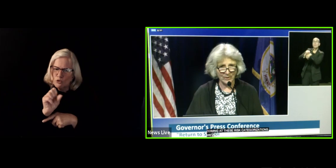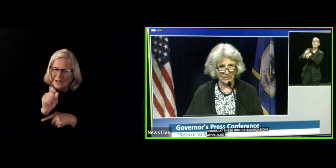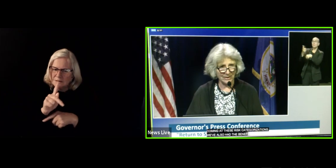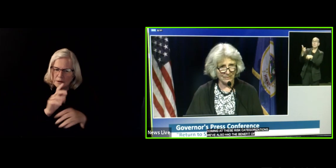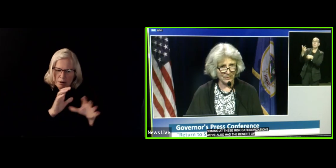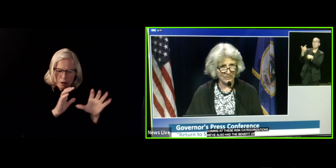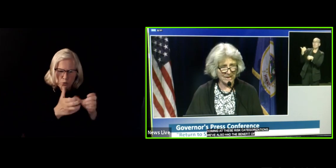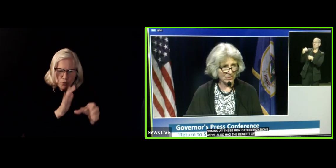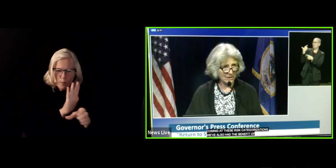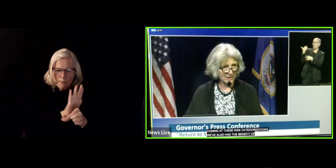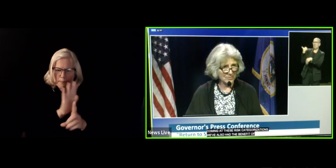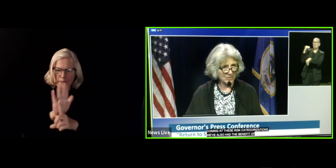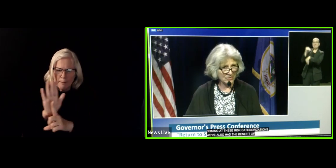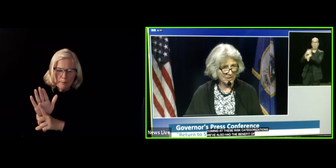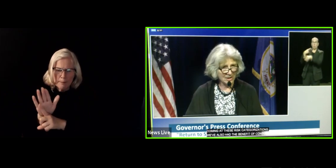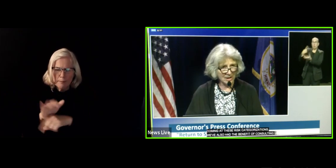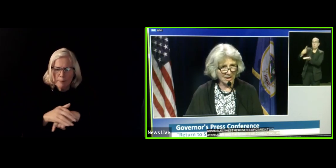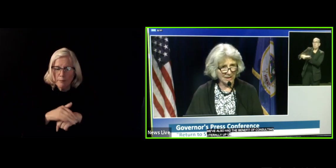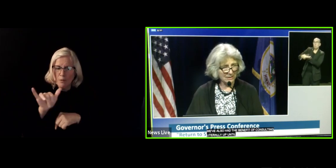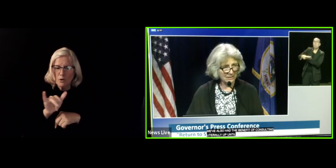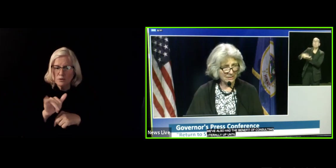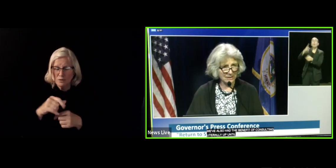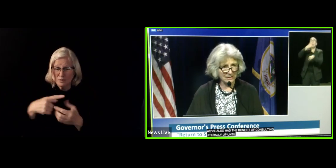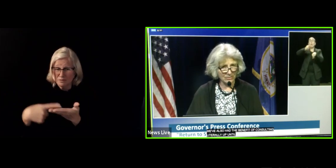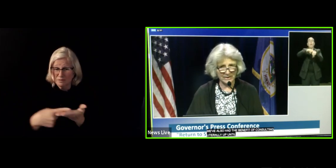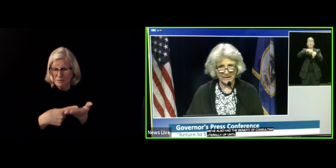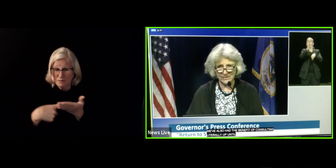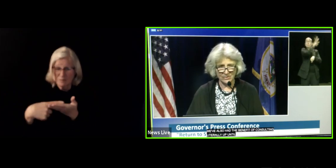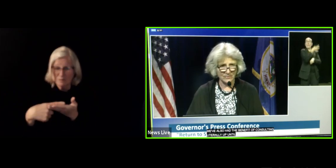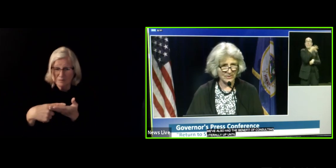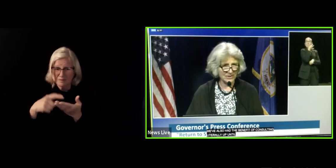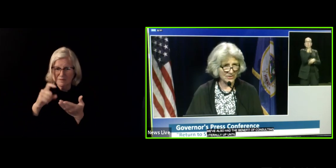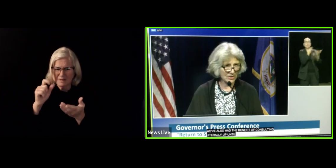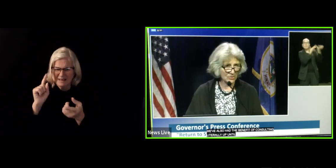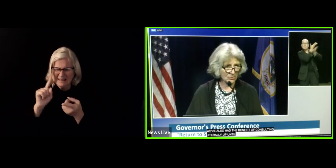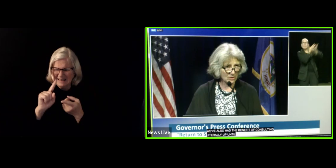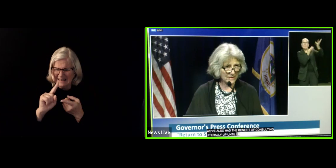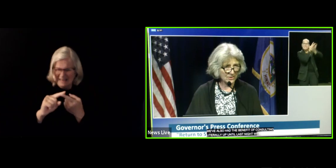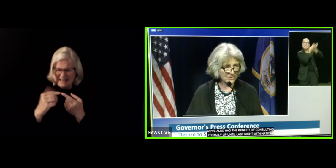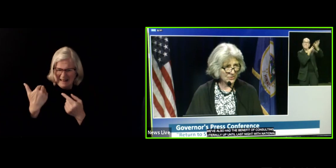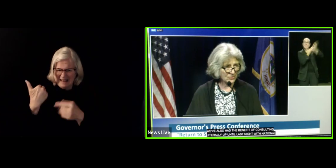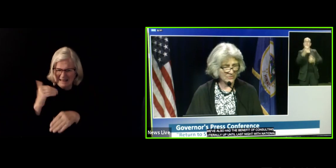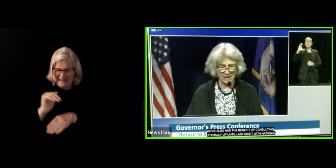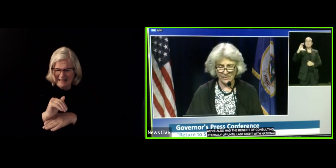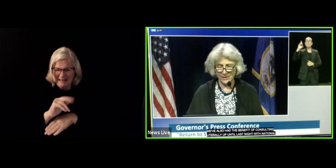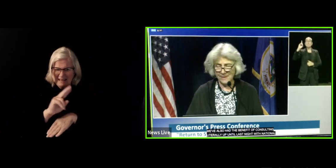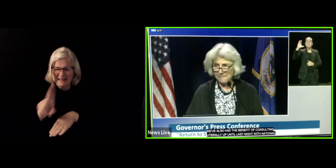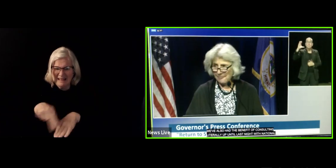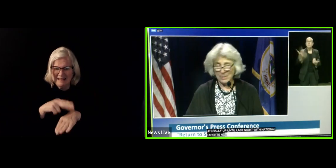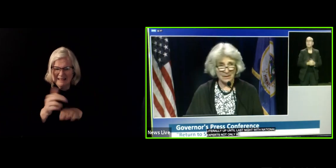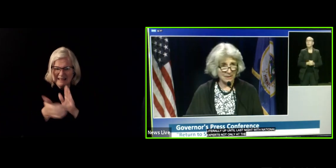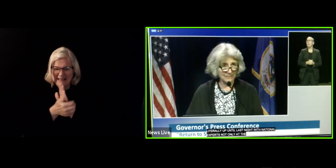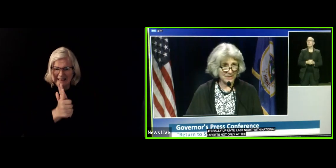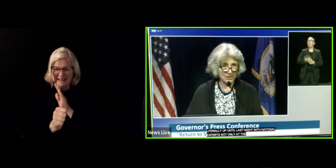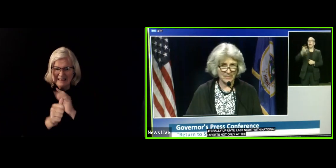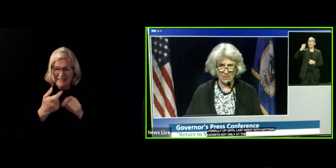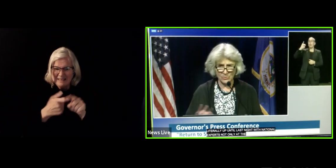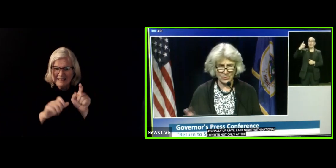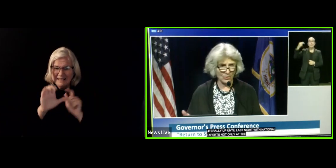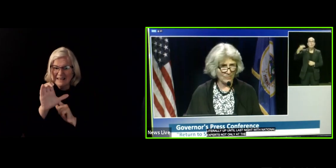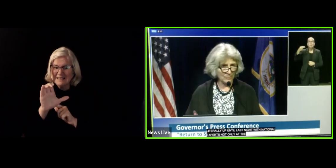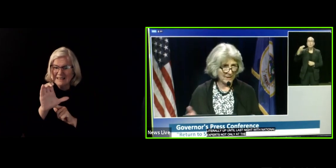with national experts not only at the Centers for Disease Control, National Institutes of Health, but Dr.